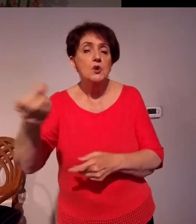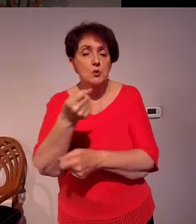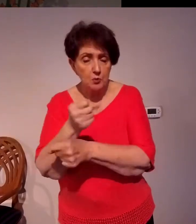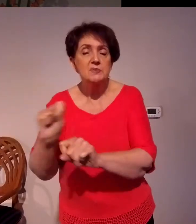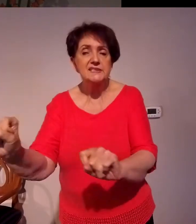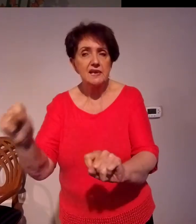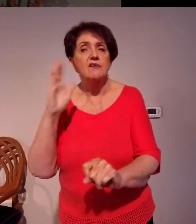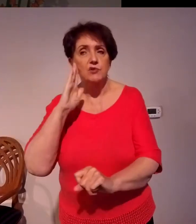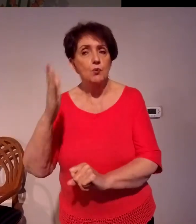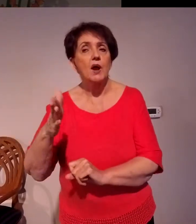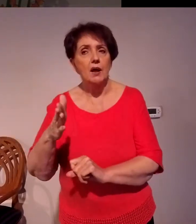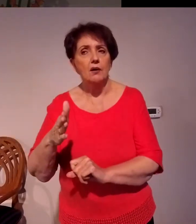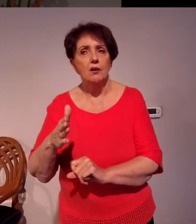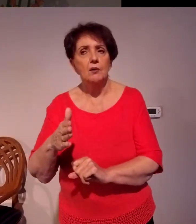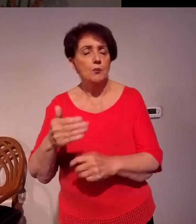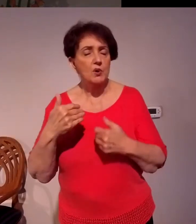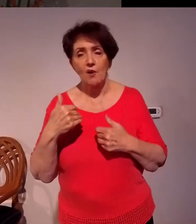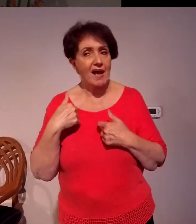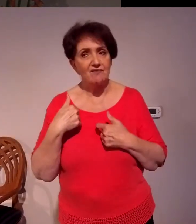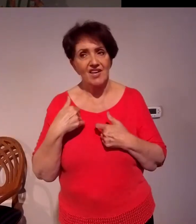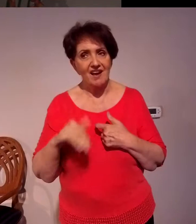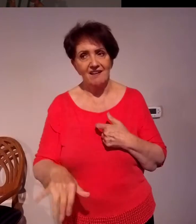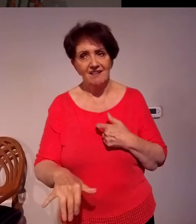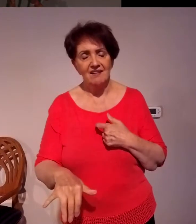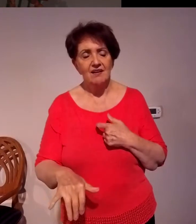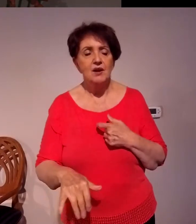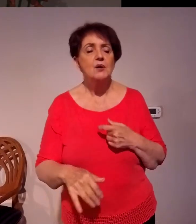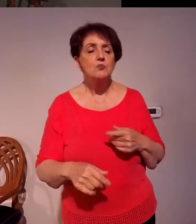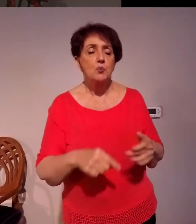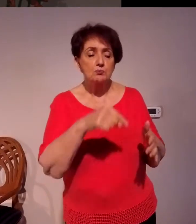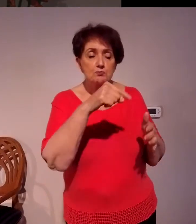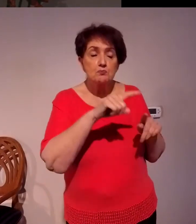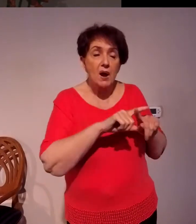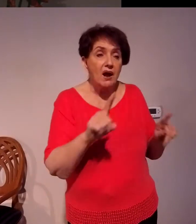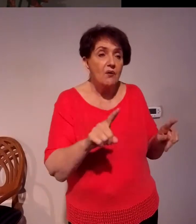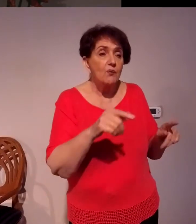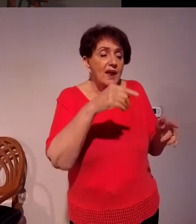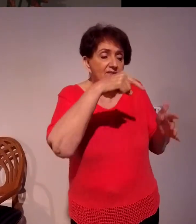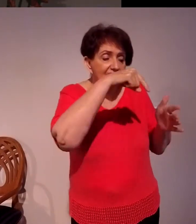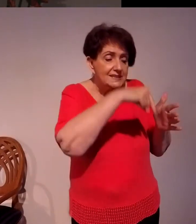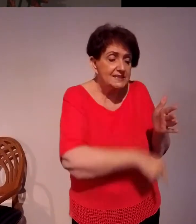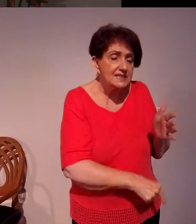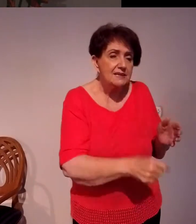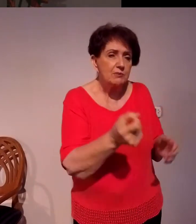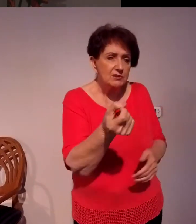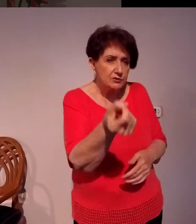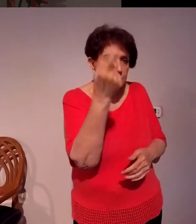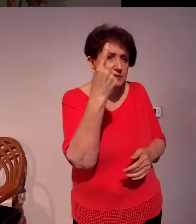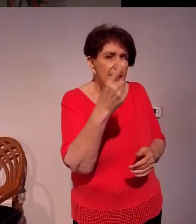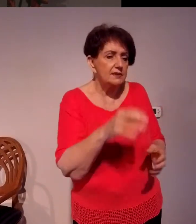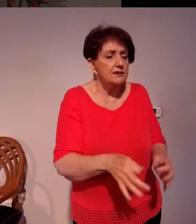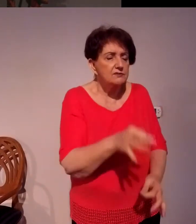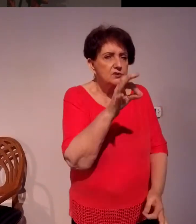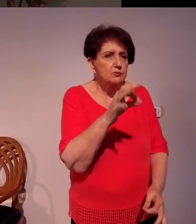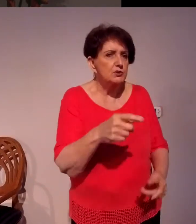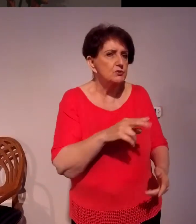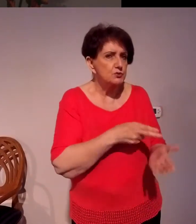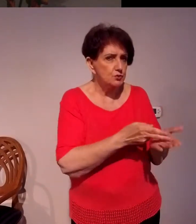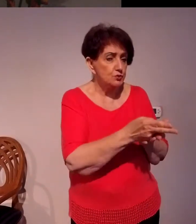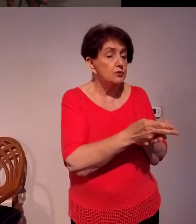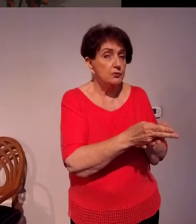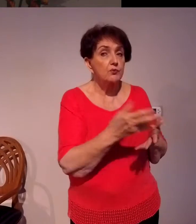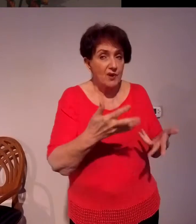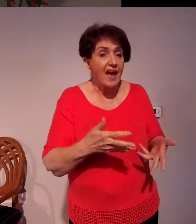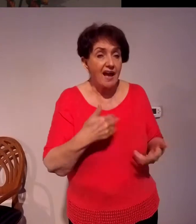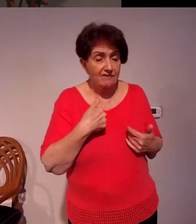we have is a profound understanding of spiritual truth. And as you have heard, and as